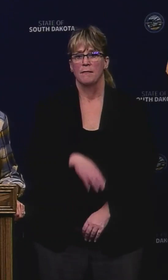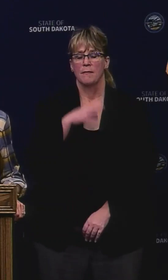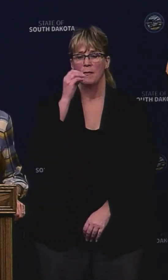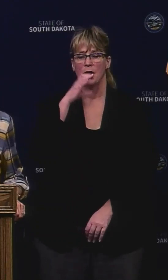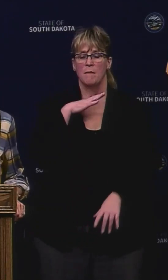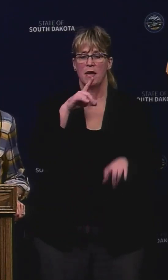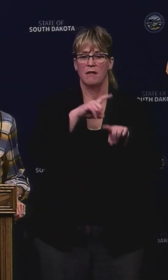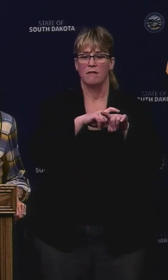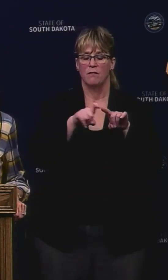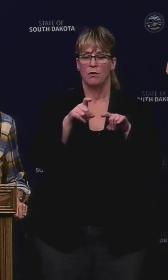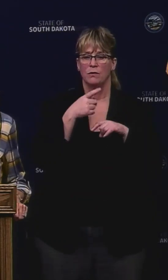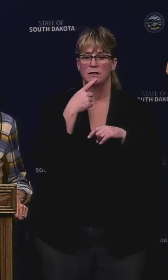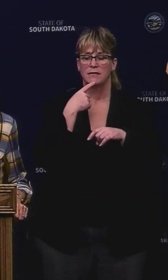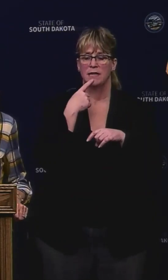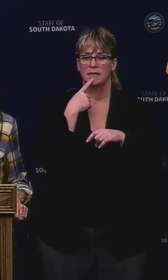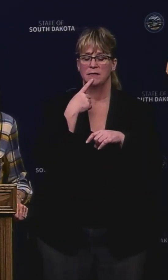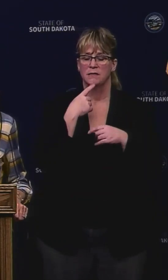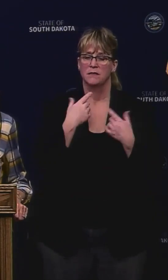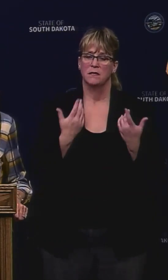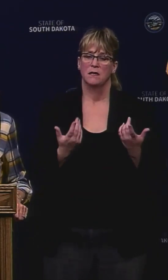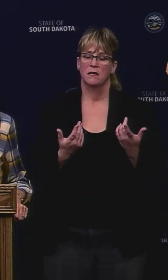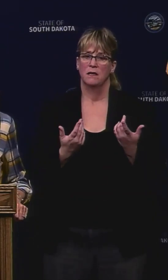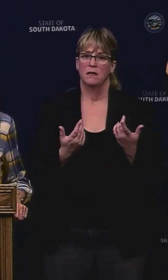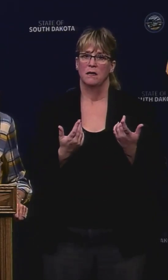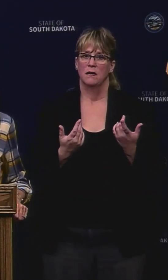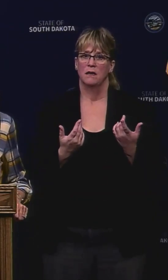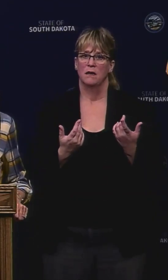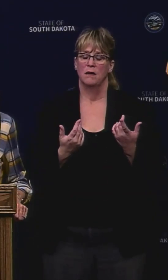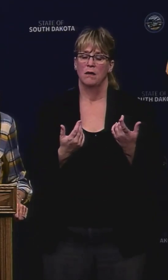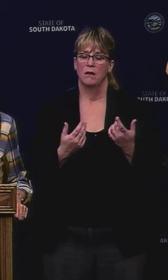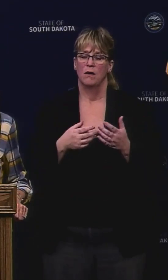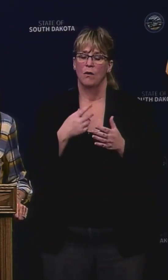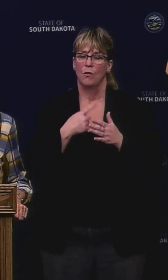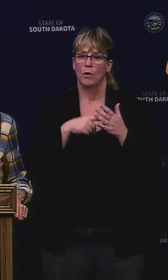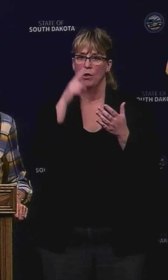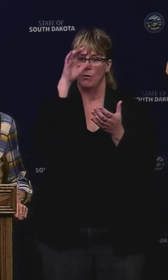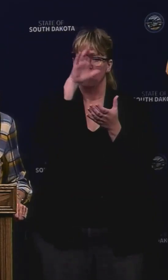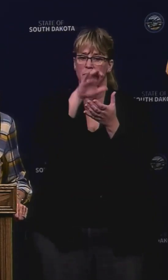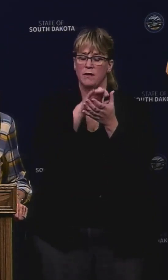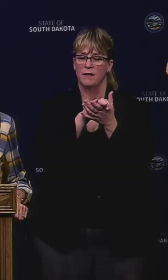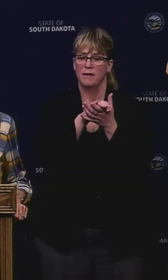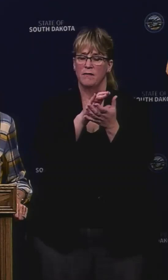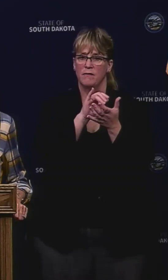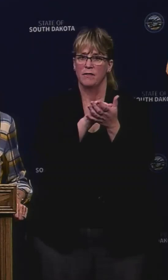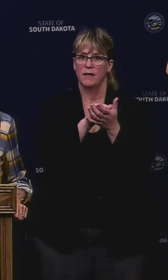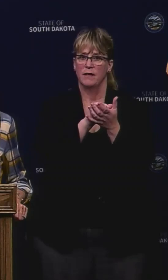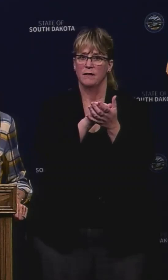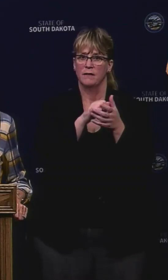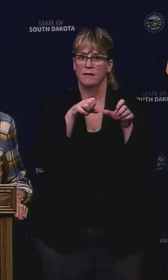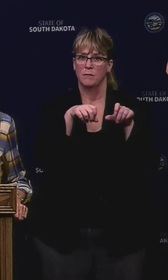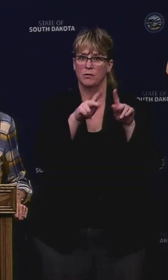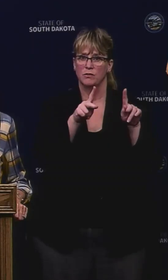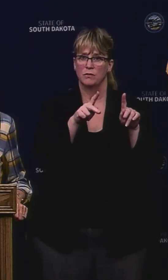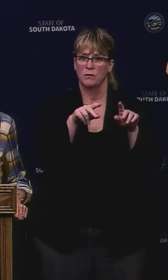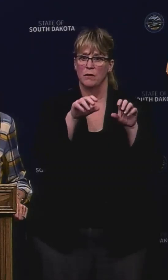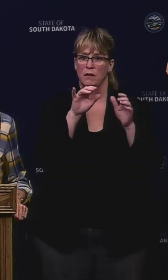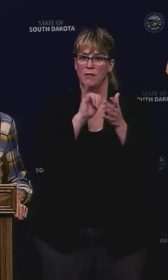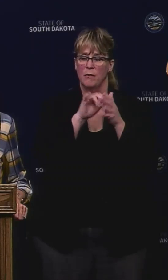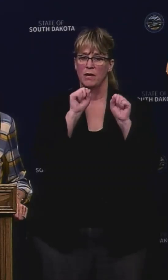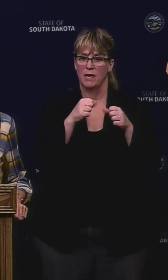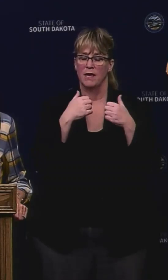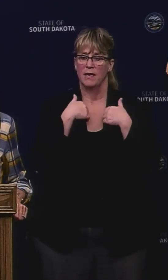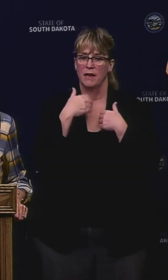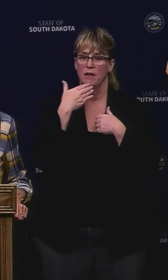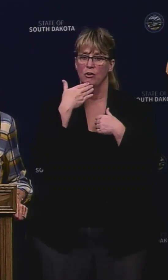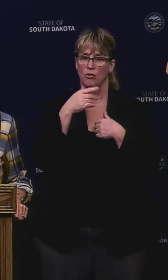that, at this point, what do you believe the chances are that we could get a favorable decision